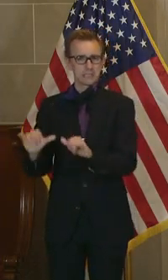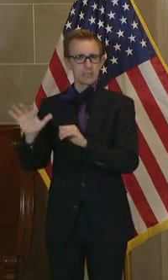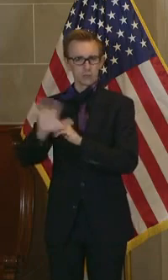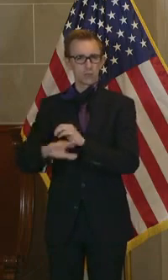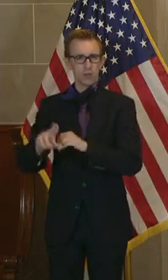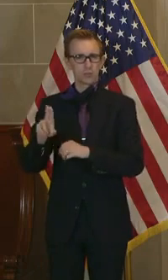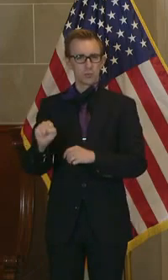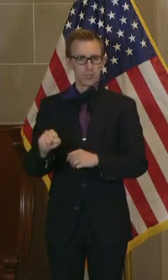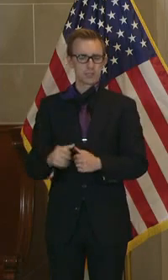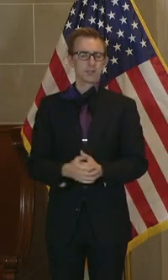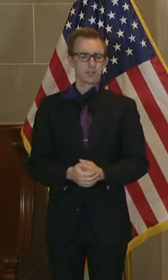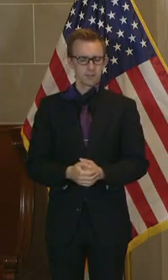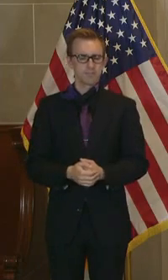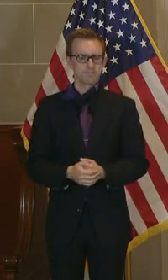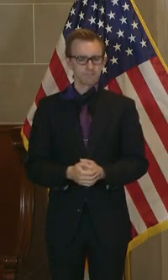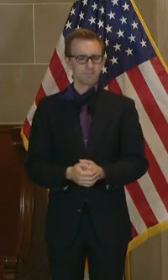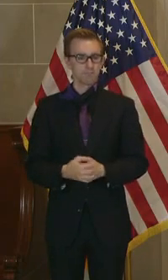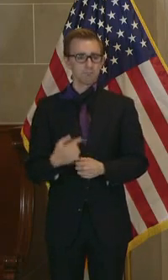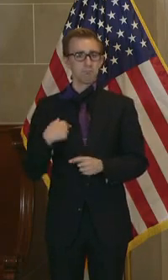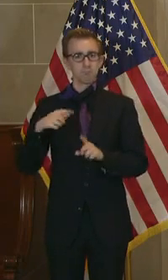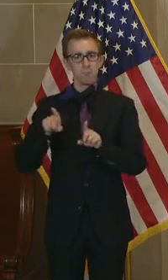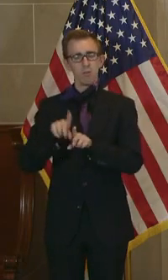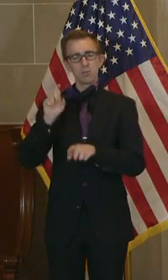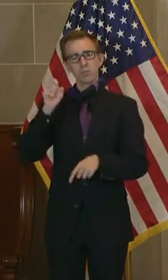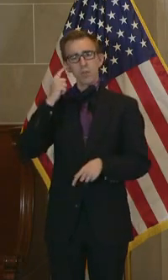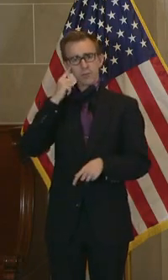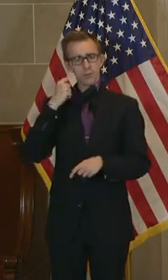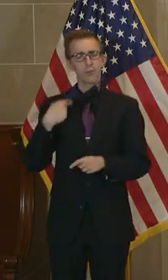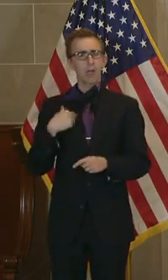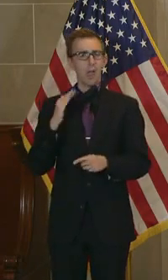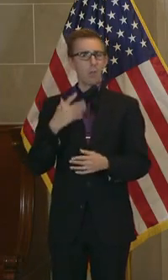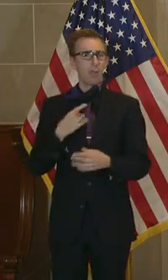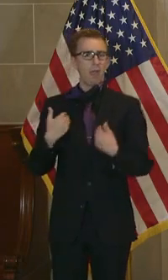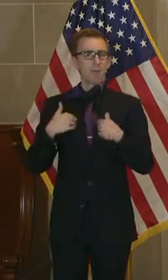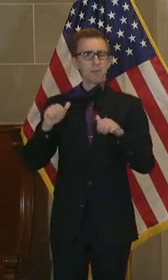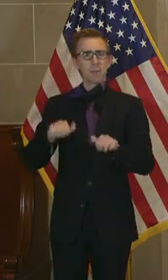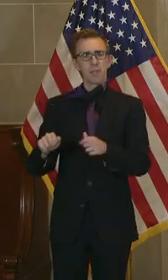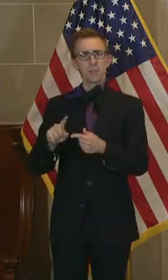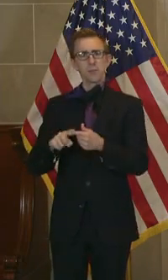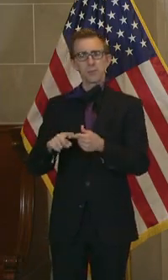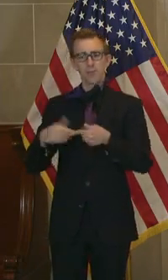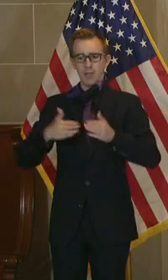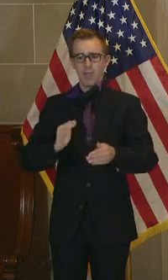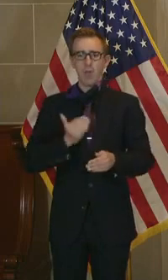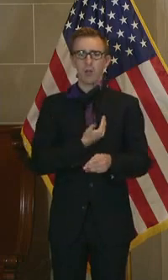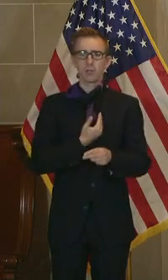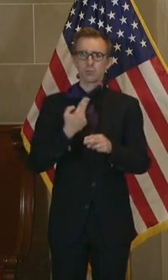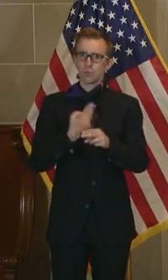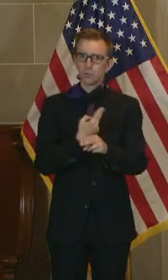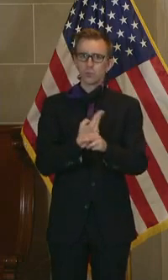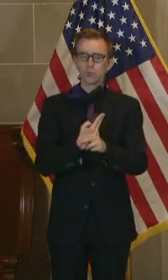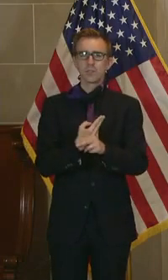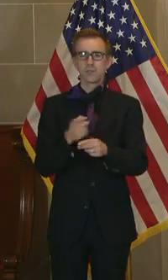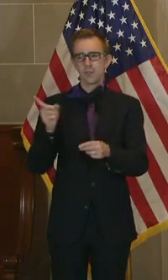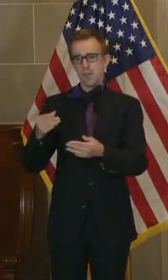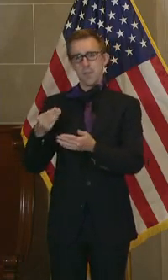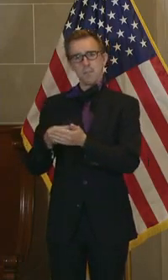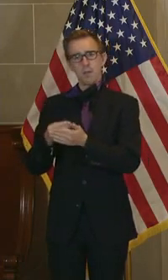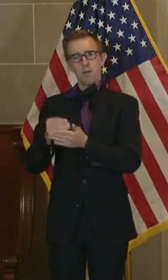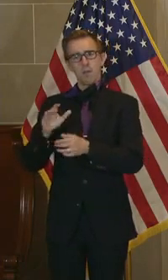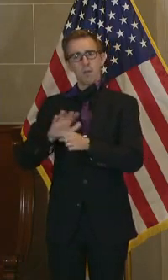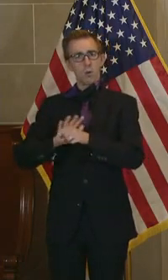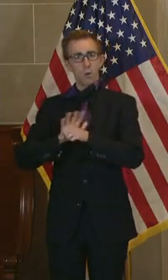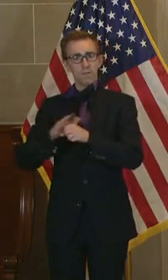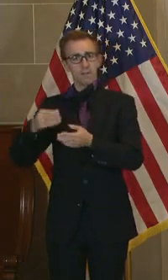problem. And I just like it as governor. I'd like to have the ability to let us really utilize what's left of the COVID